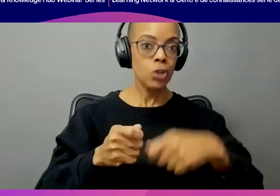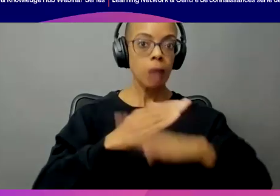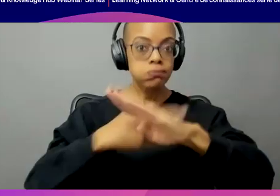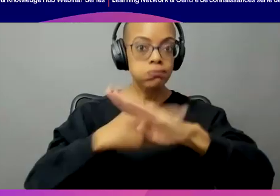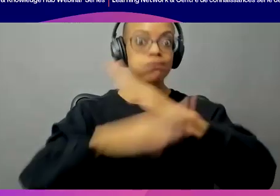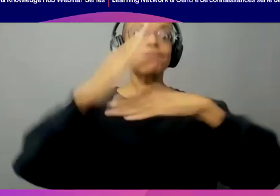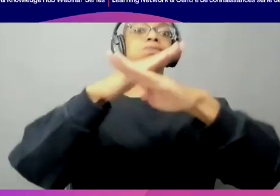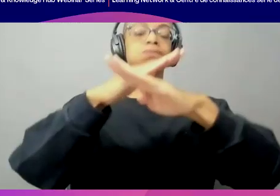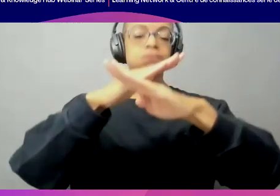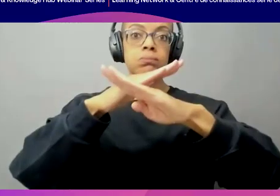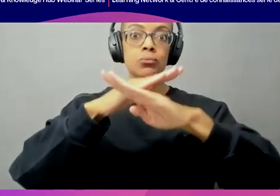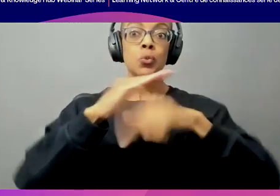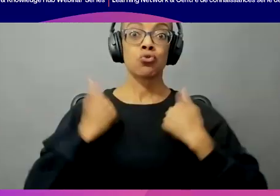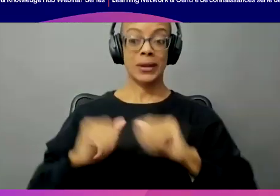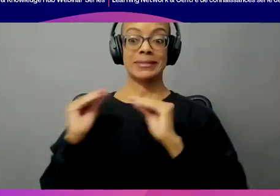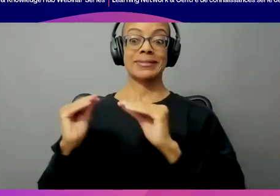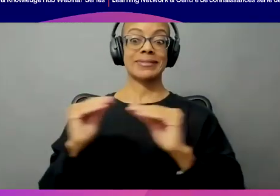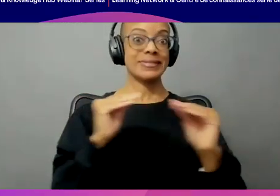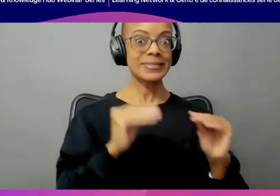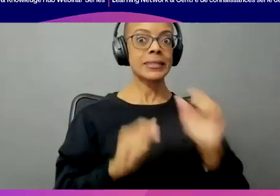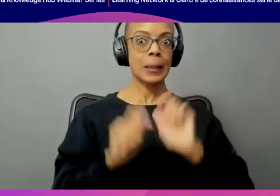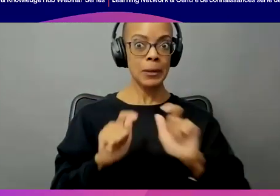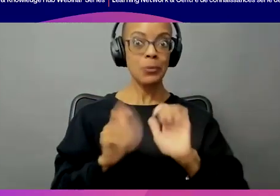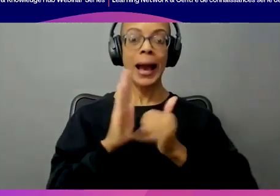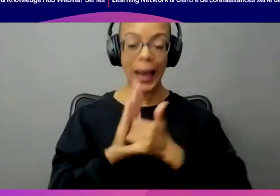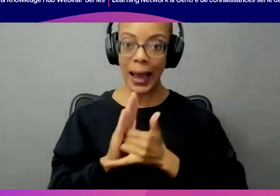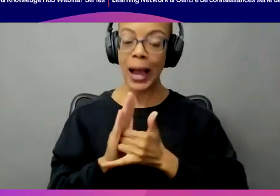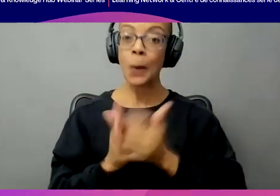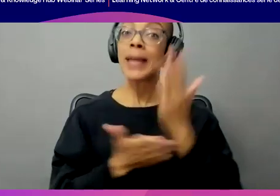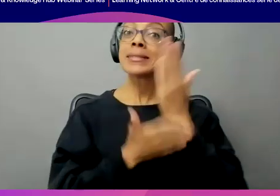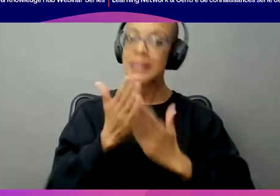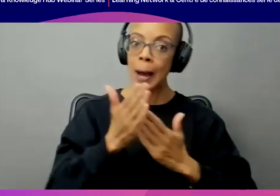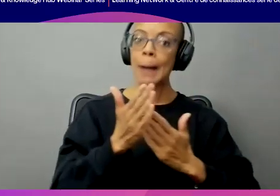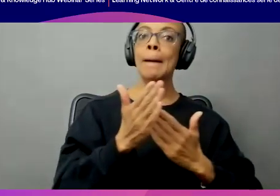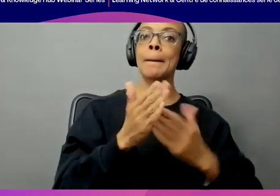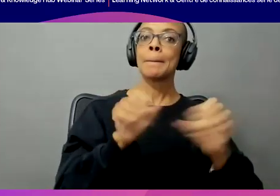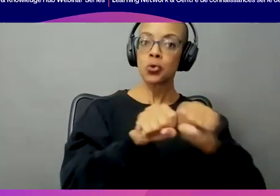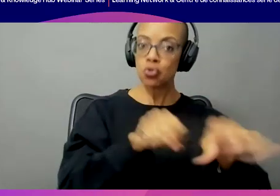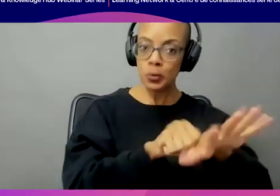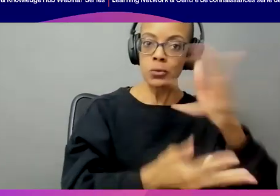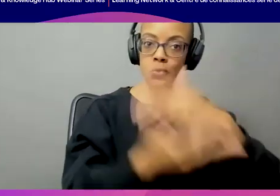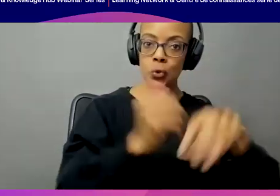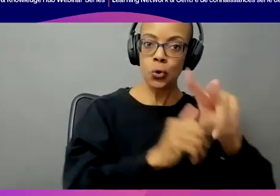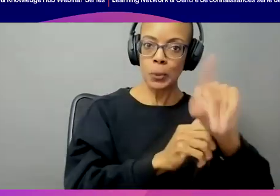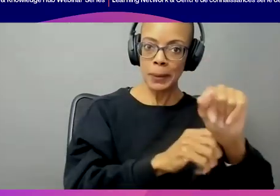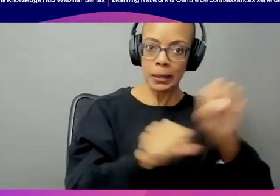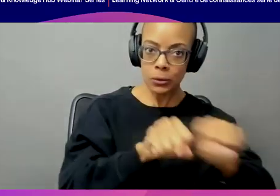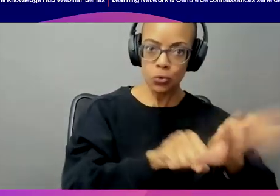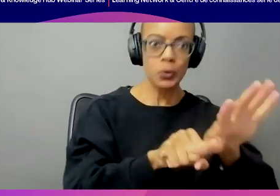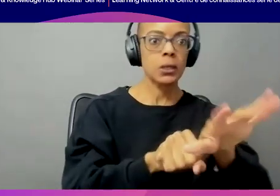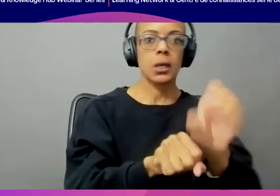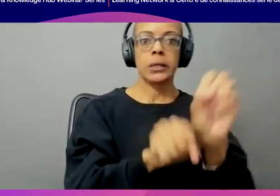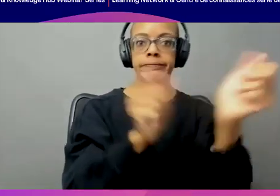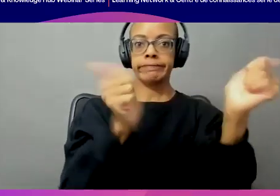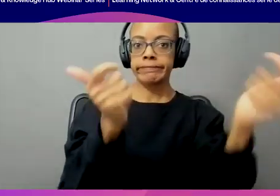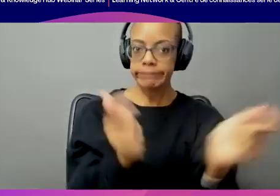think it is critical, and getting off certain platforms as well, which I think is also critical. But we don't have a targeted strategy right now. And I